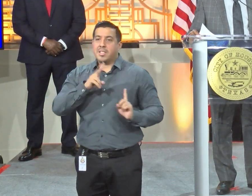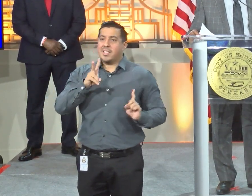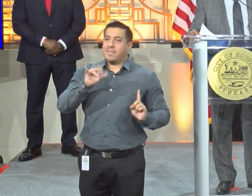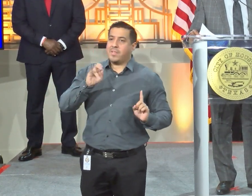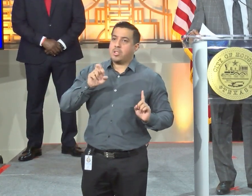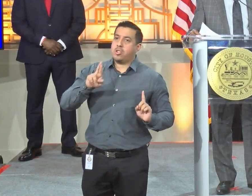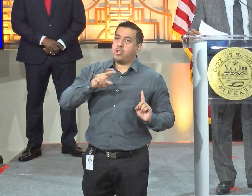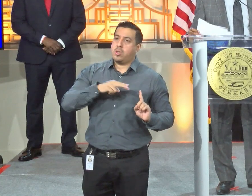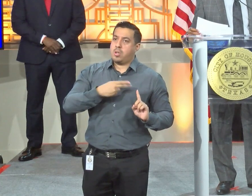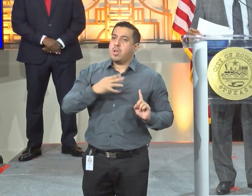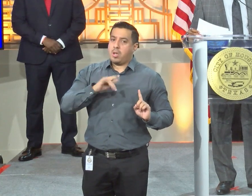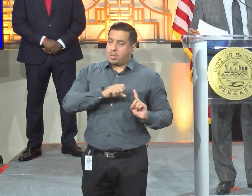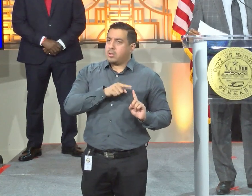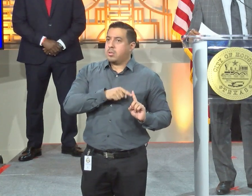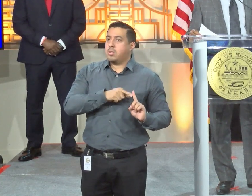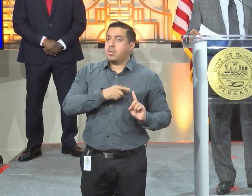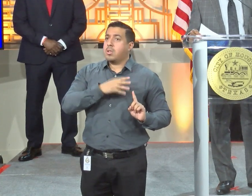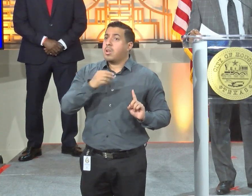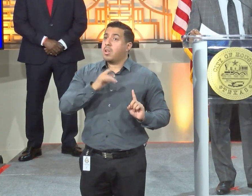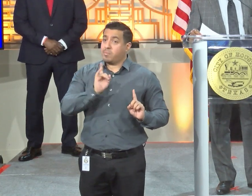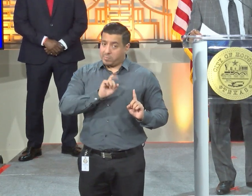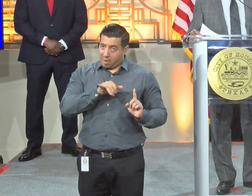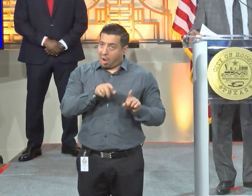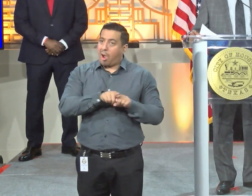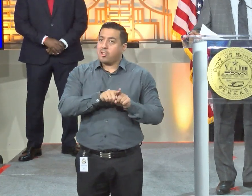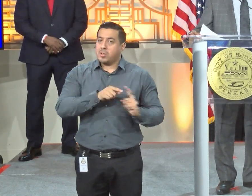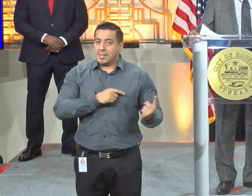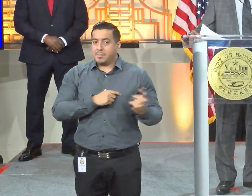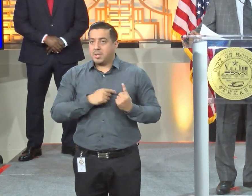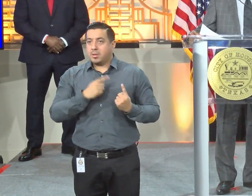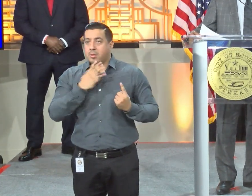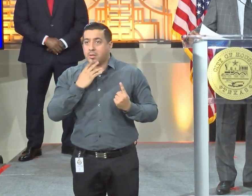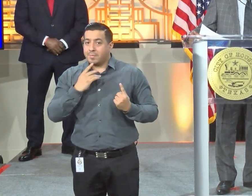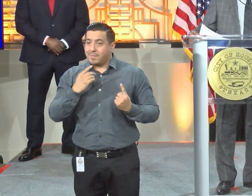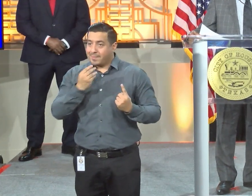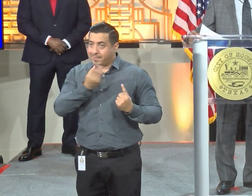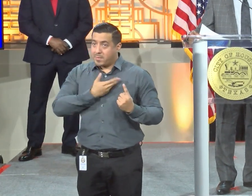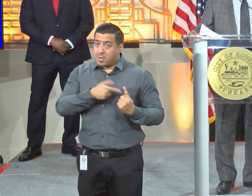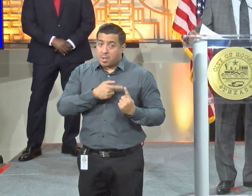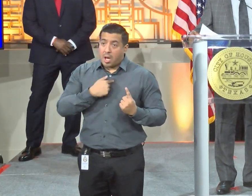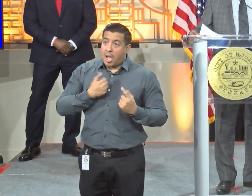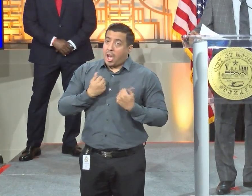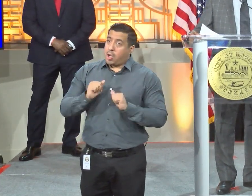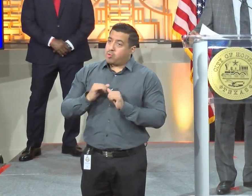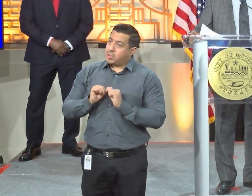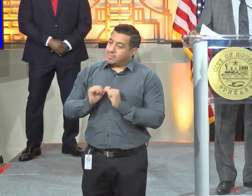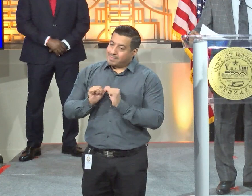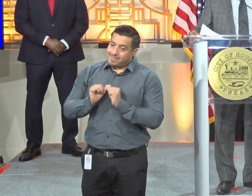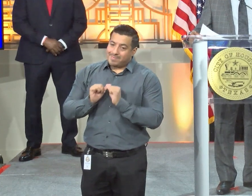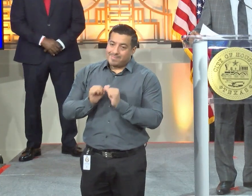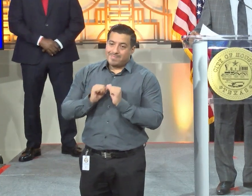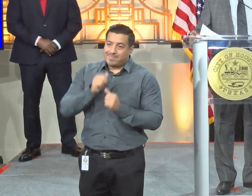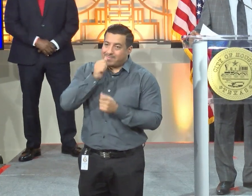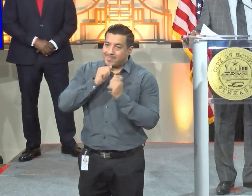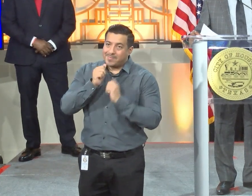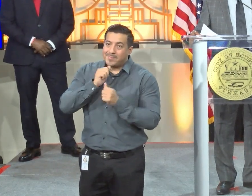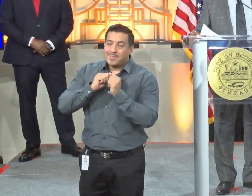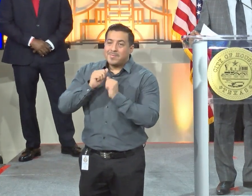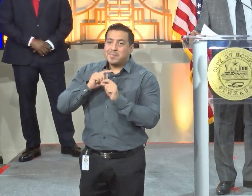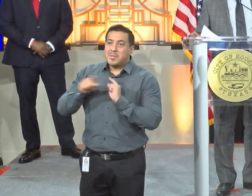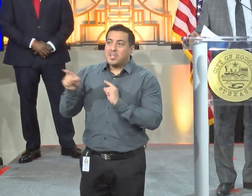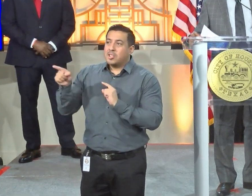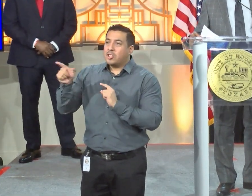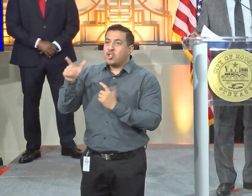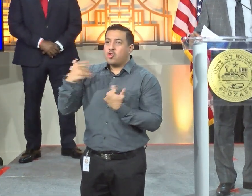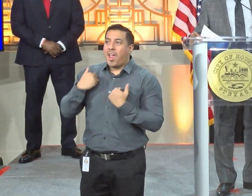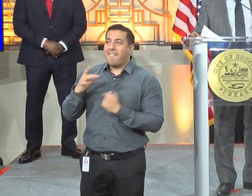Ayres. Victor also came to me and said, Mayor, I have tried to hold on here, but you have an 8-year term, not